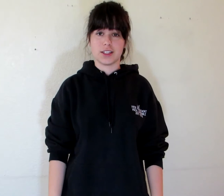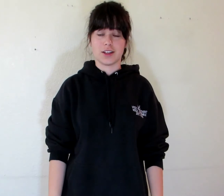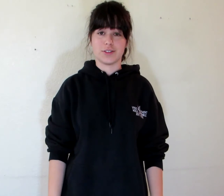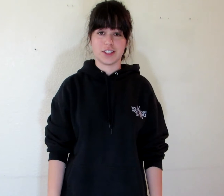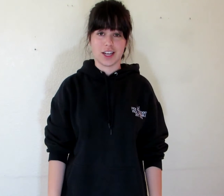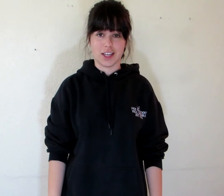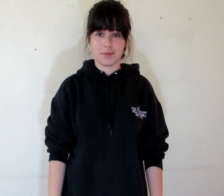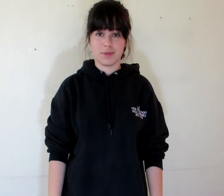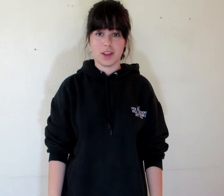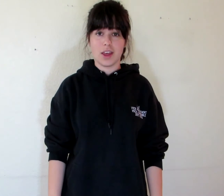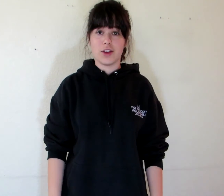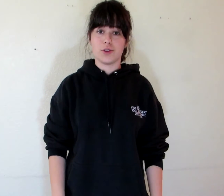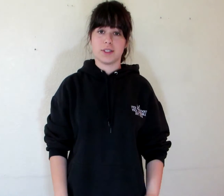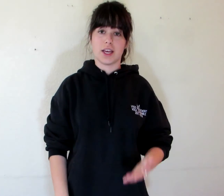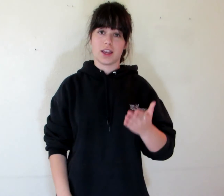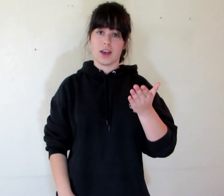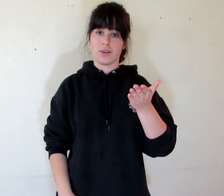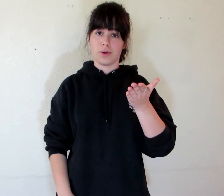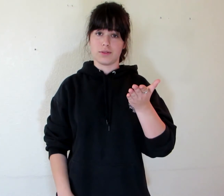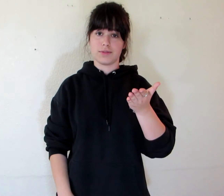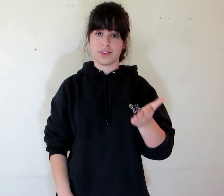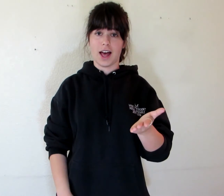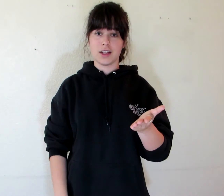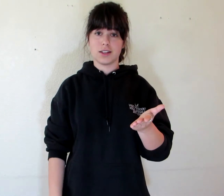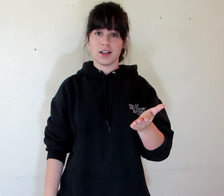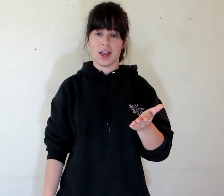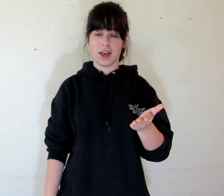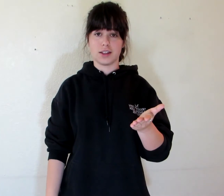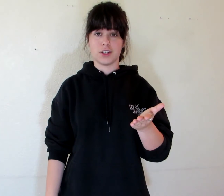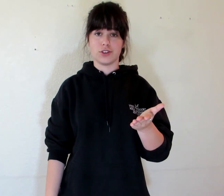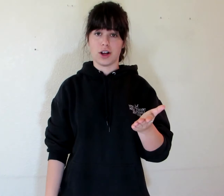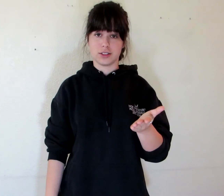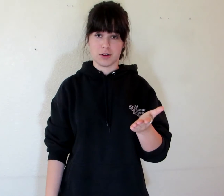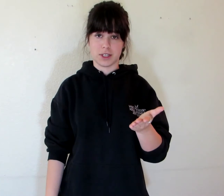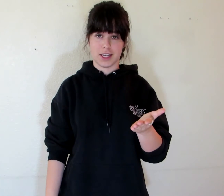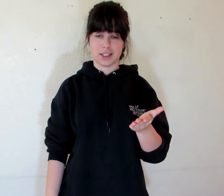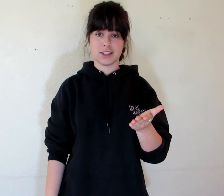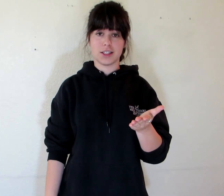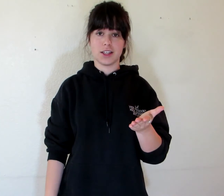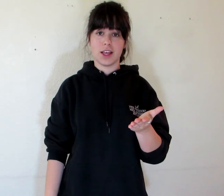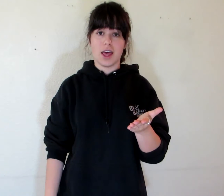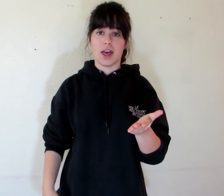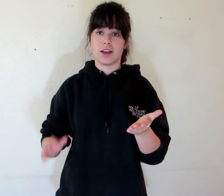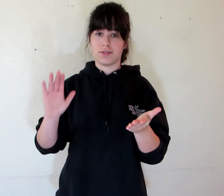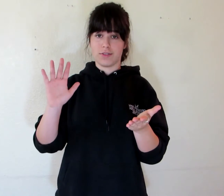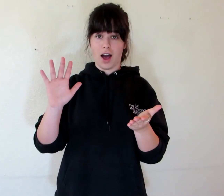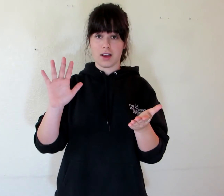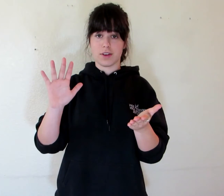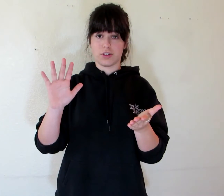for study. You'll be taking your flat hand in your non-dominant hand and a 5 in your